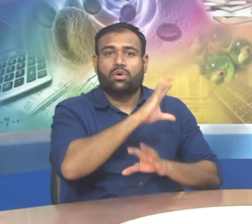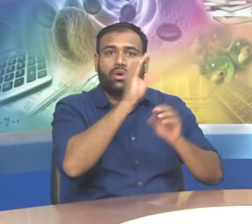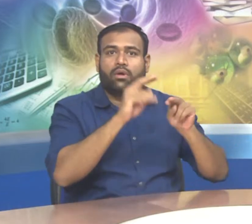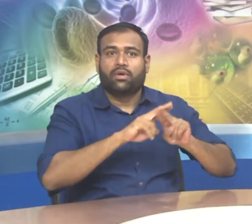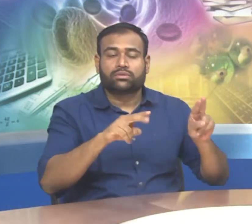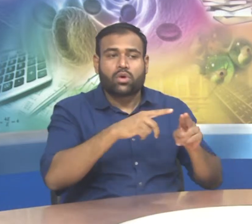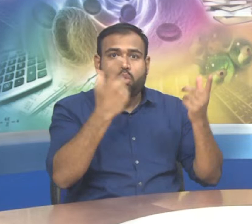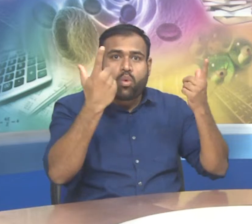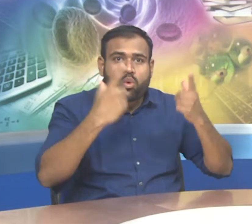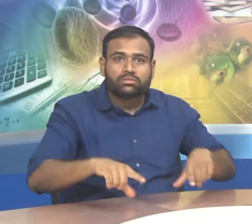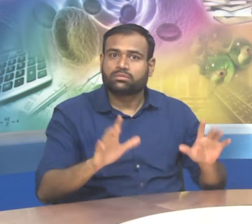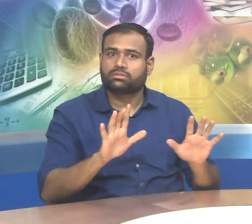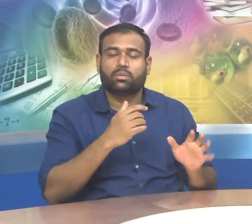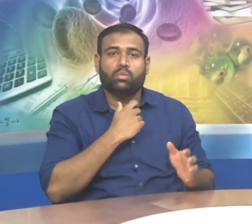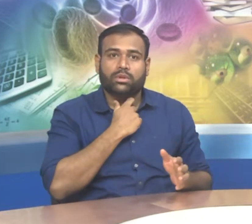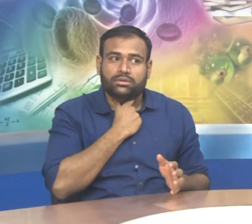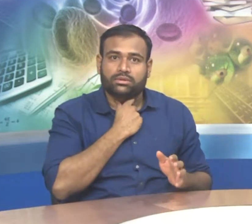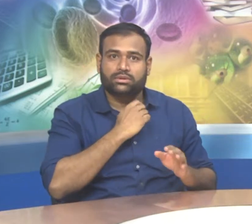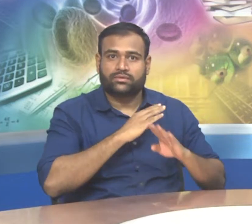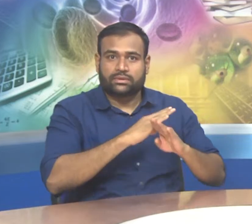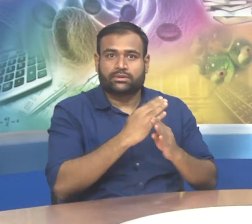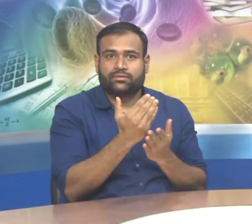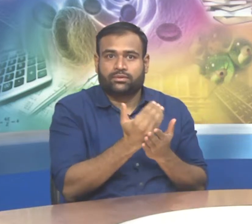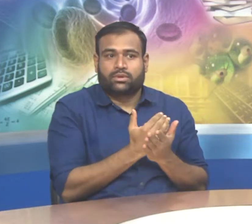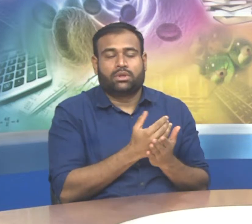So bank is useful.